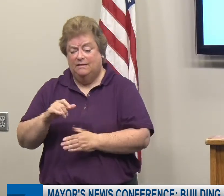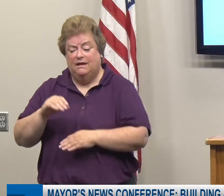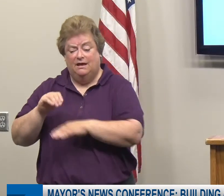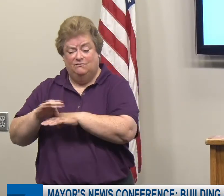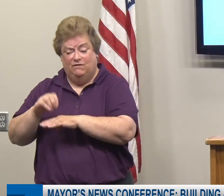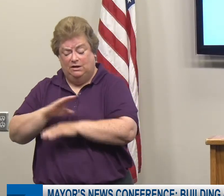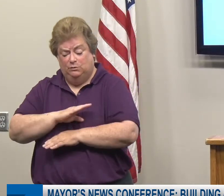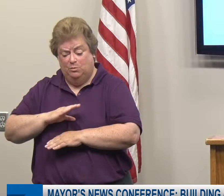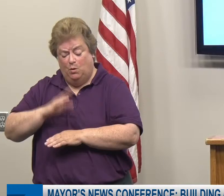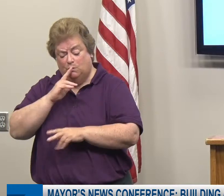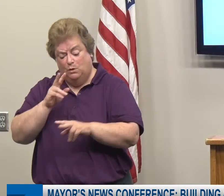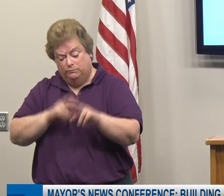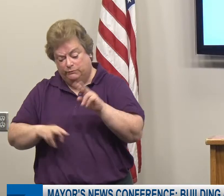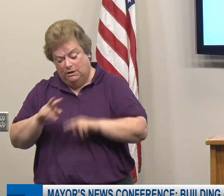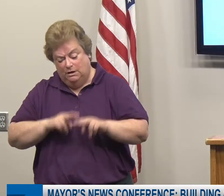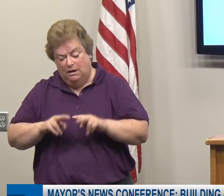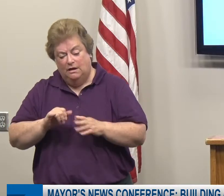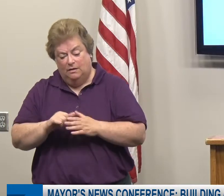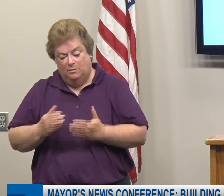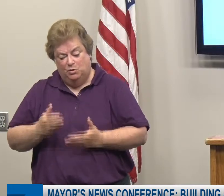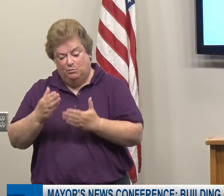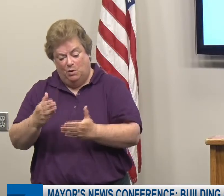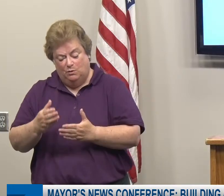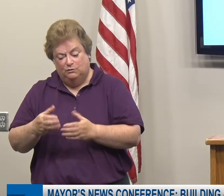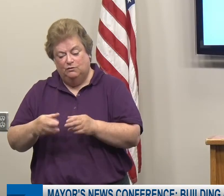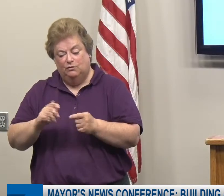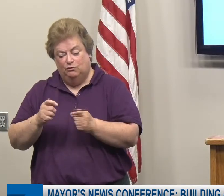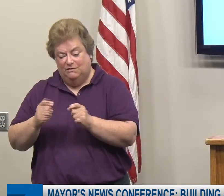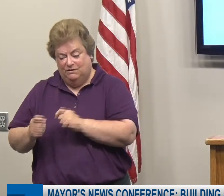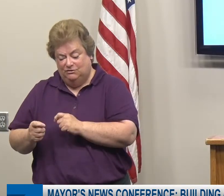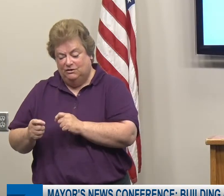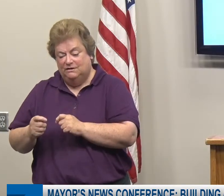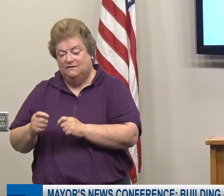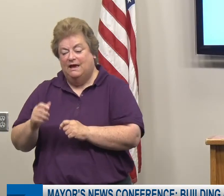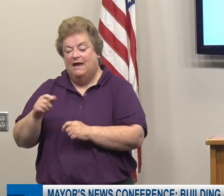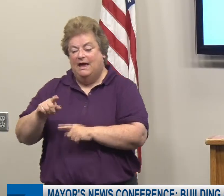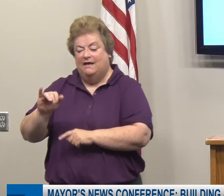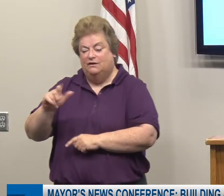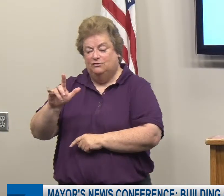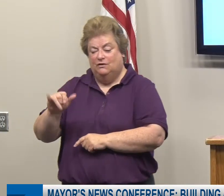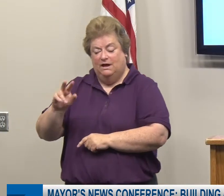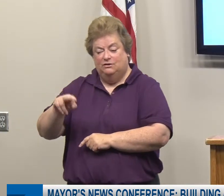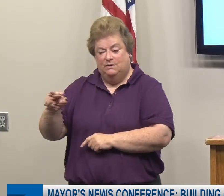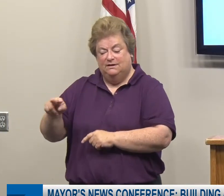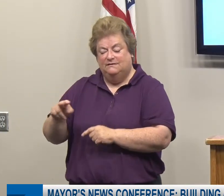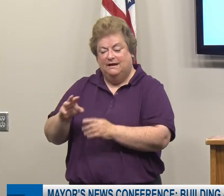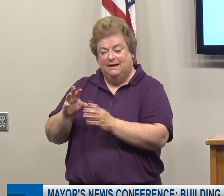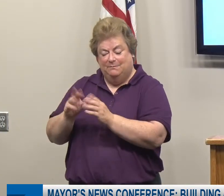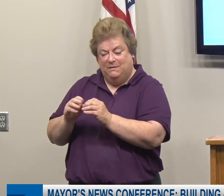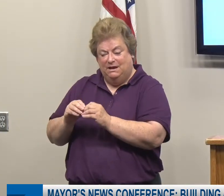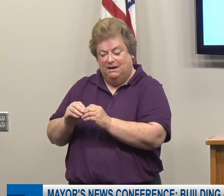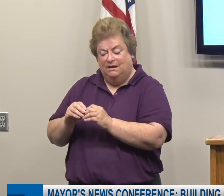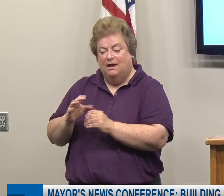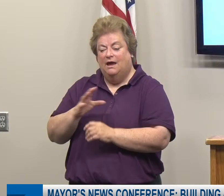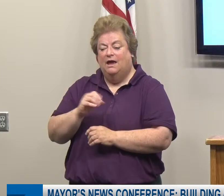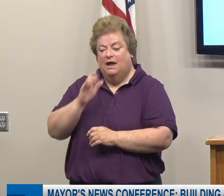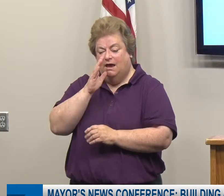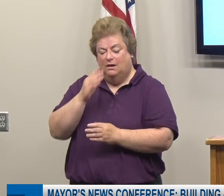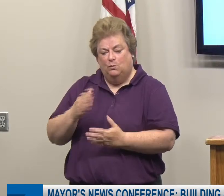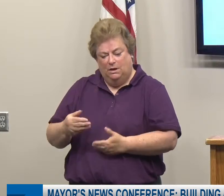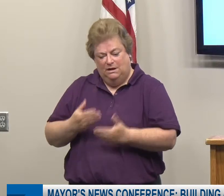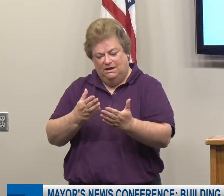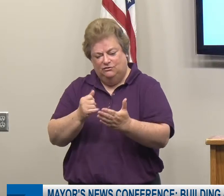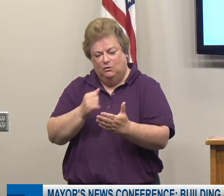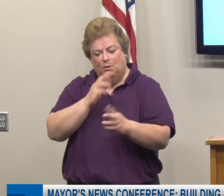Board will review and consider the proposed revisions at their July 22nd meeting, along with the additional public feedback, and will issue a